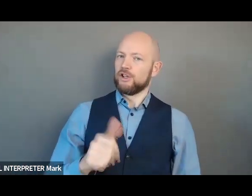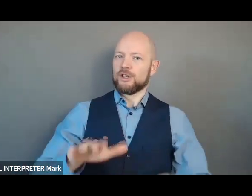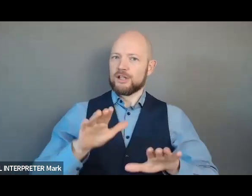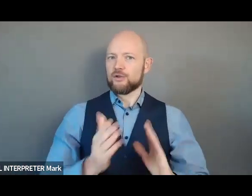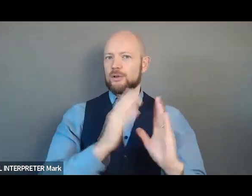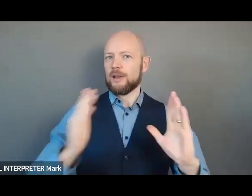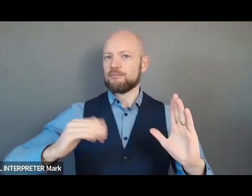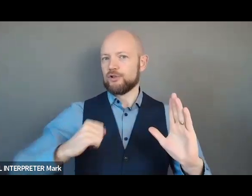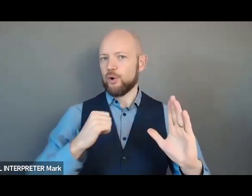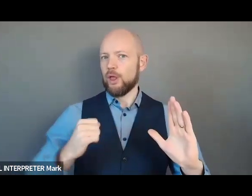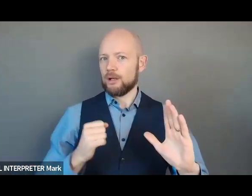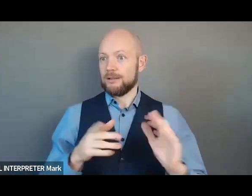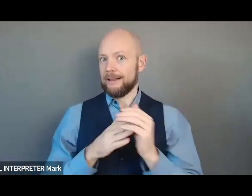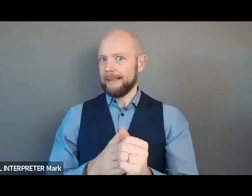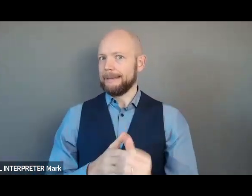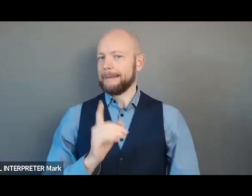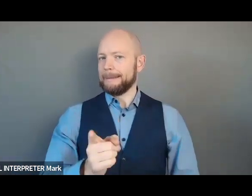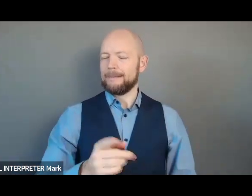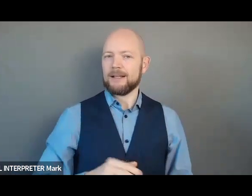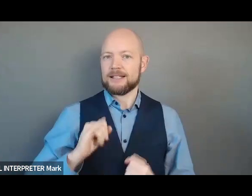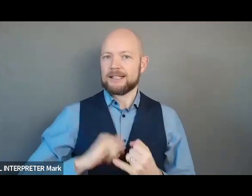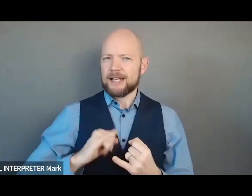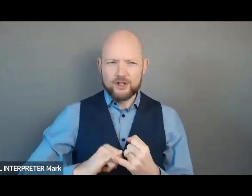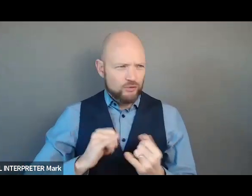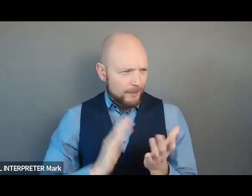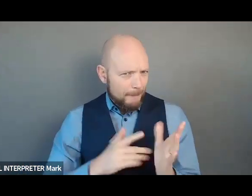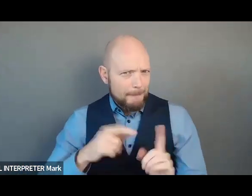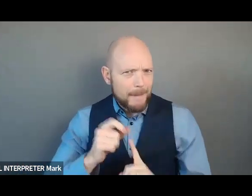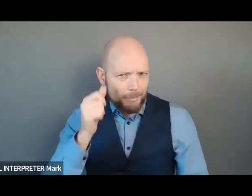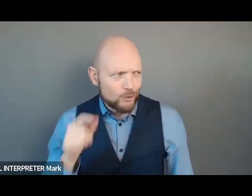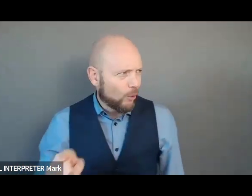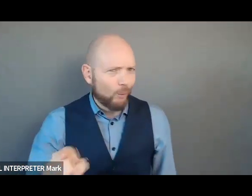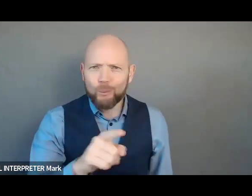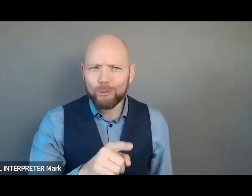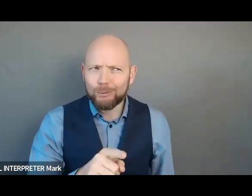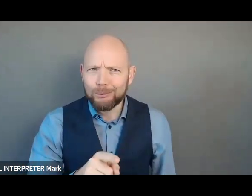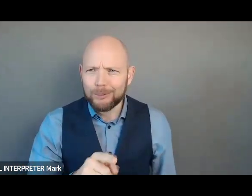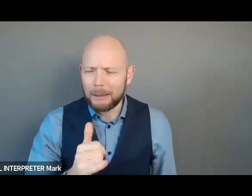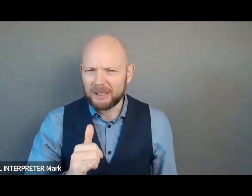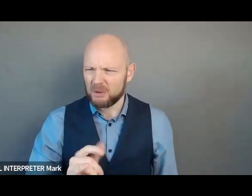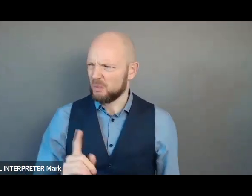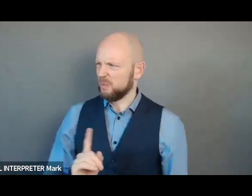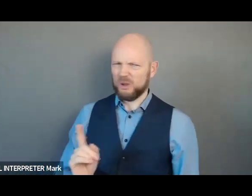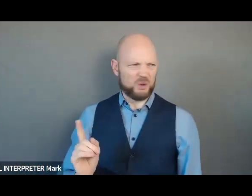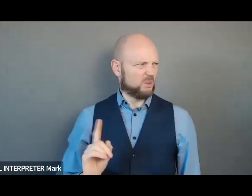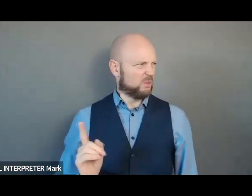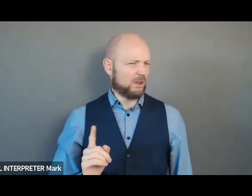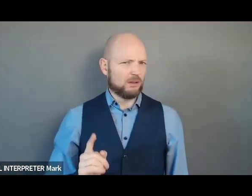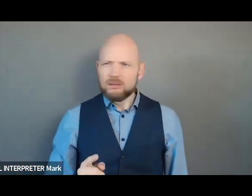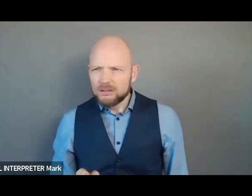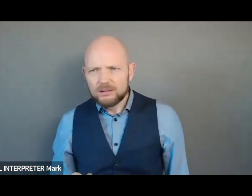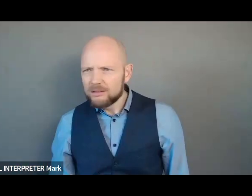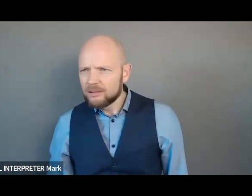leading work on this as well. Do people know what a sensory map is? Sorry, I should say that. Okay, I'm seeing a few shaking